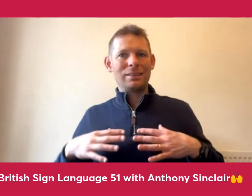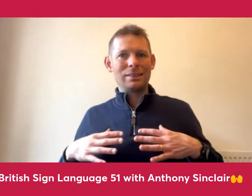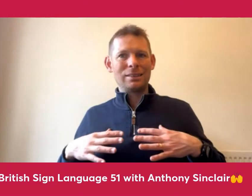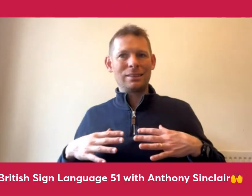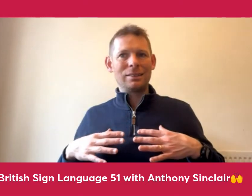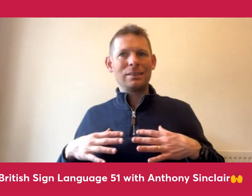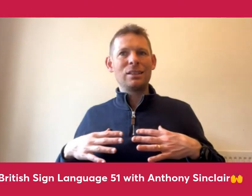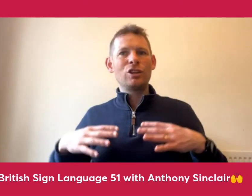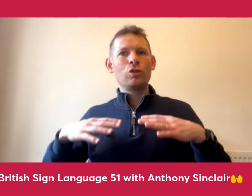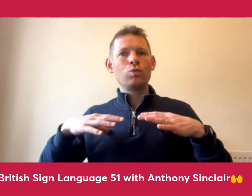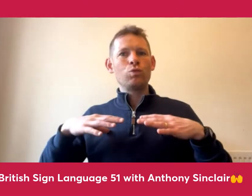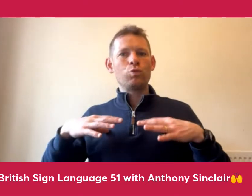Relax,